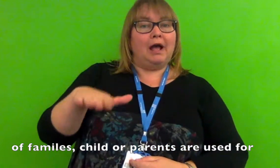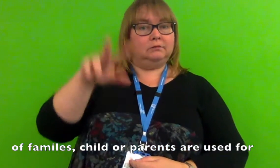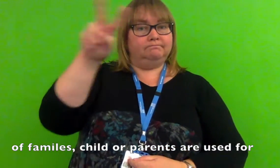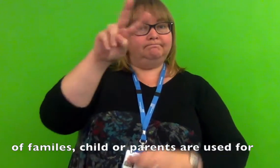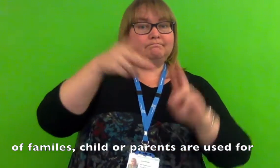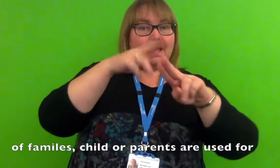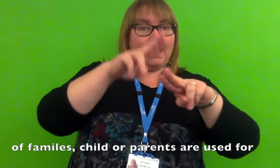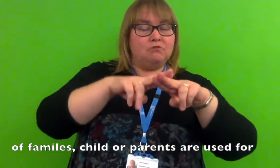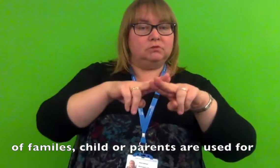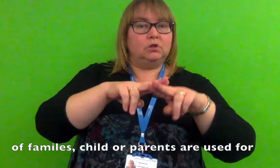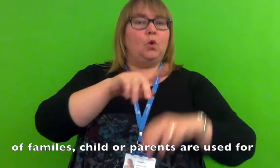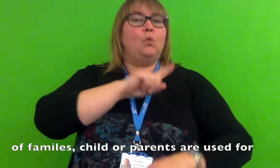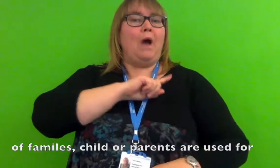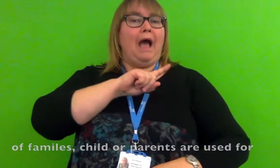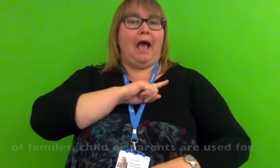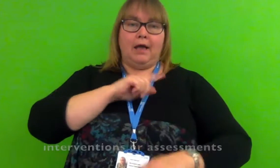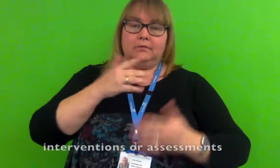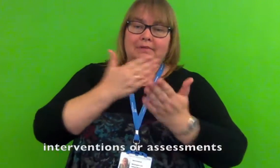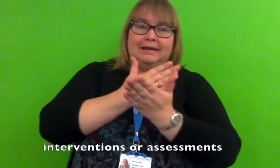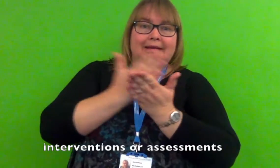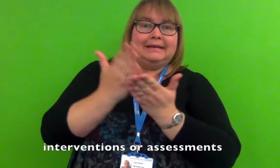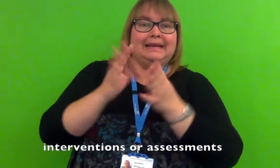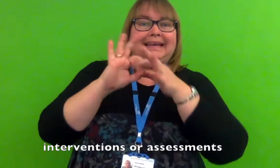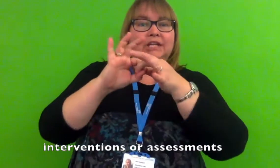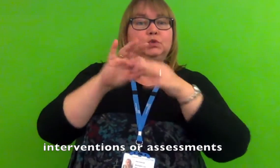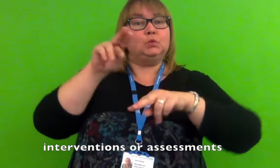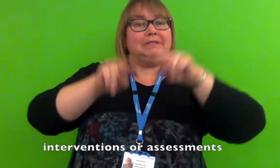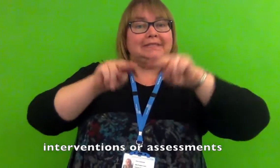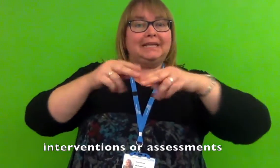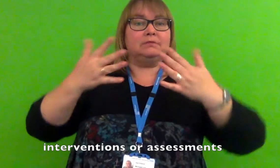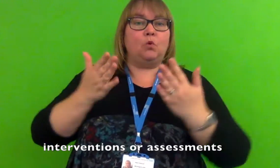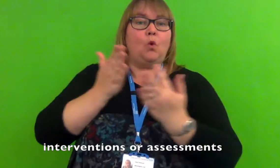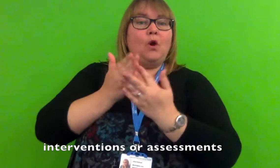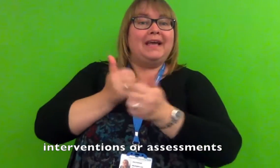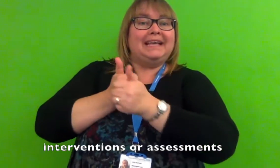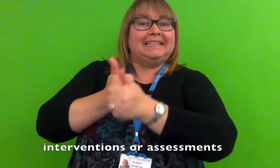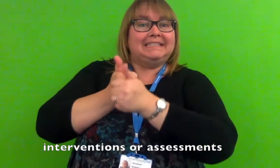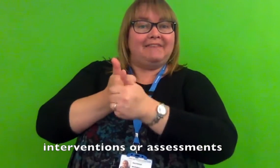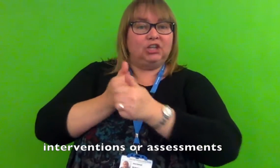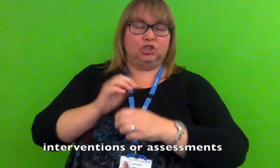or parents are used for interventions or assessments.